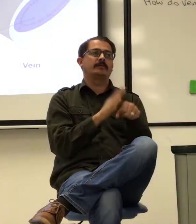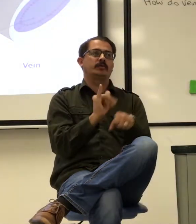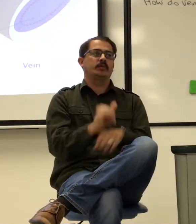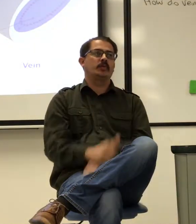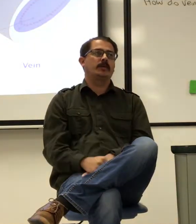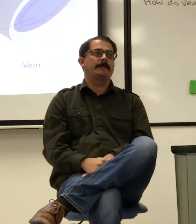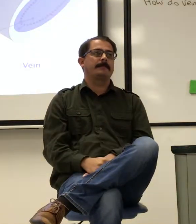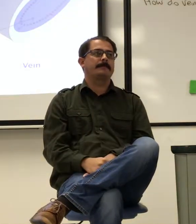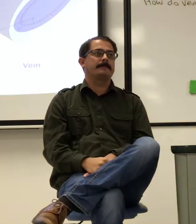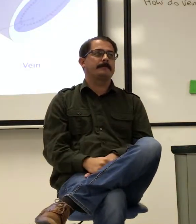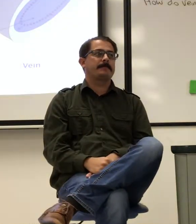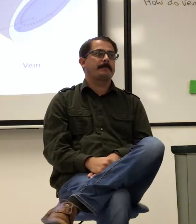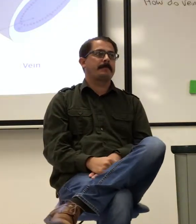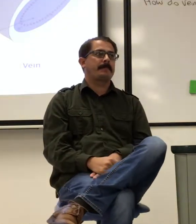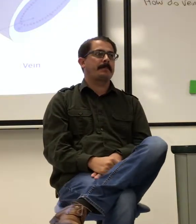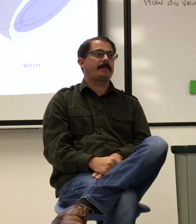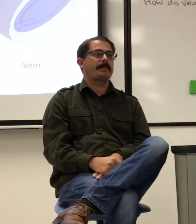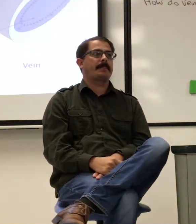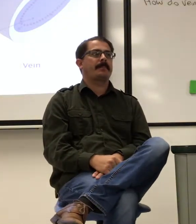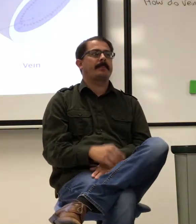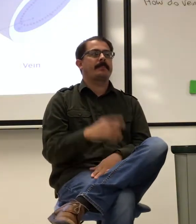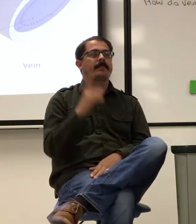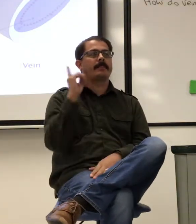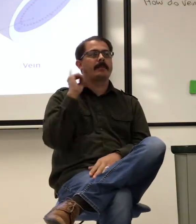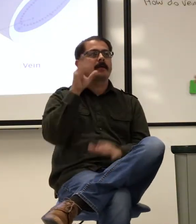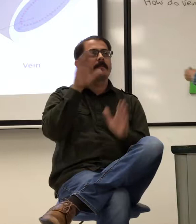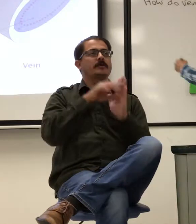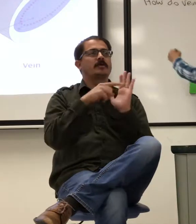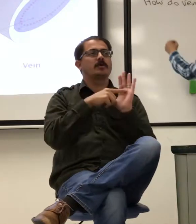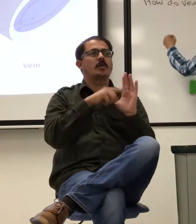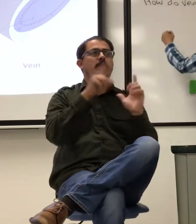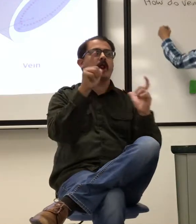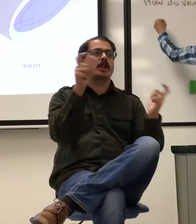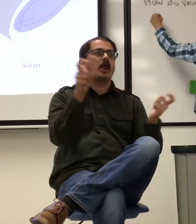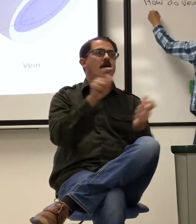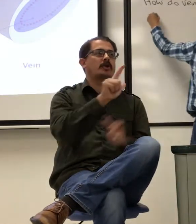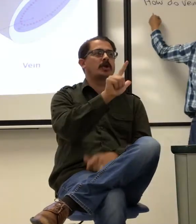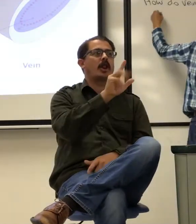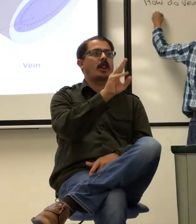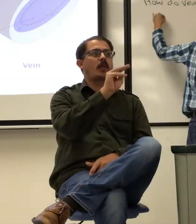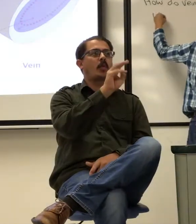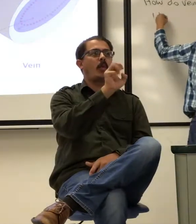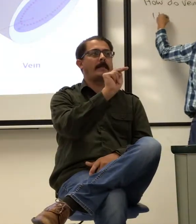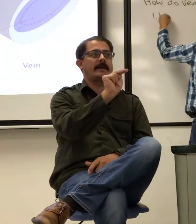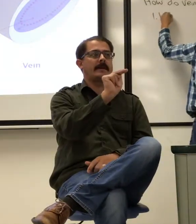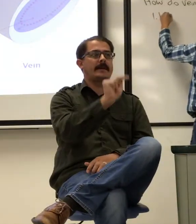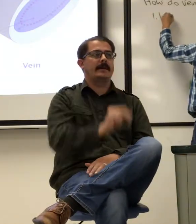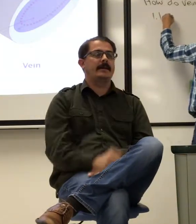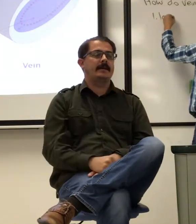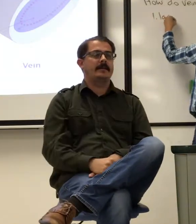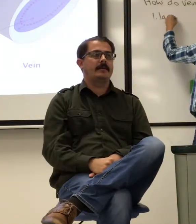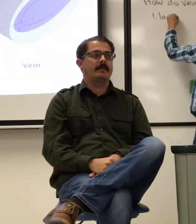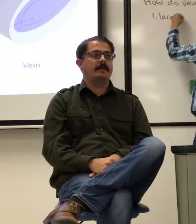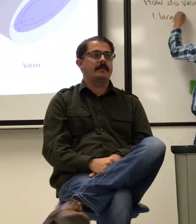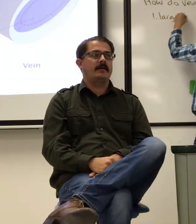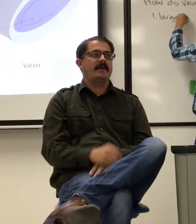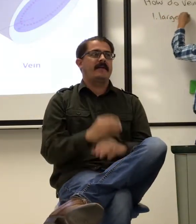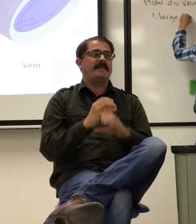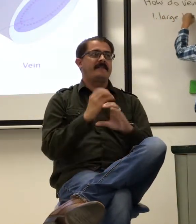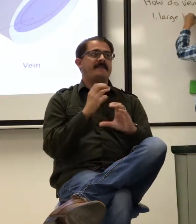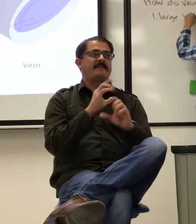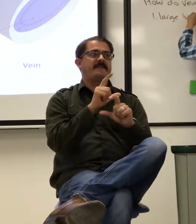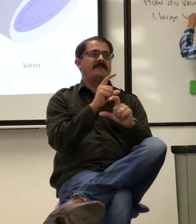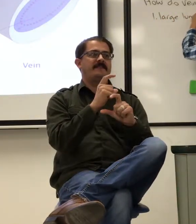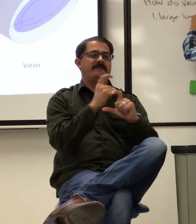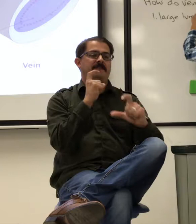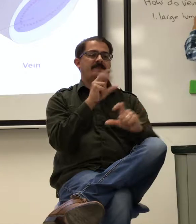here's an illustration to show you the large lumens. Number one. Veins have large